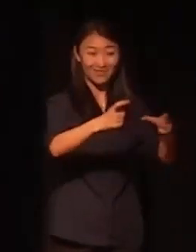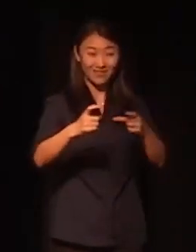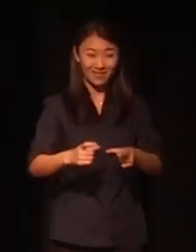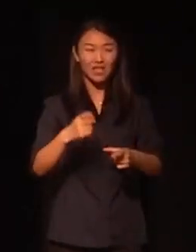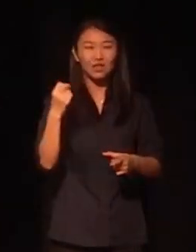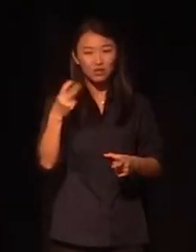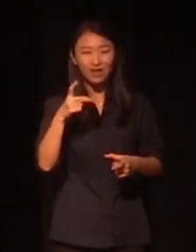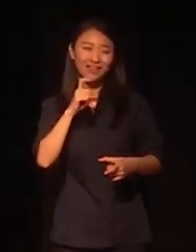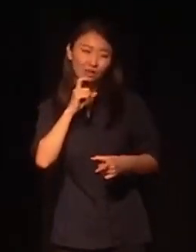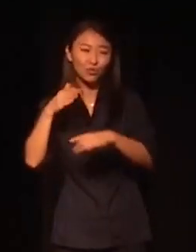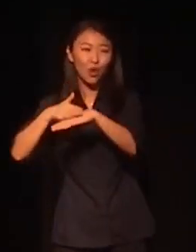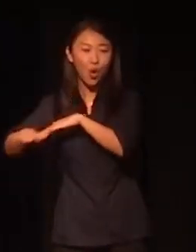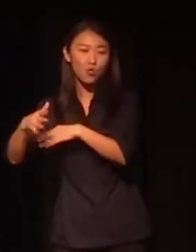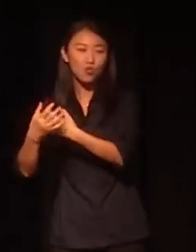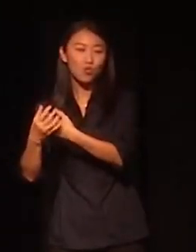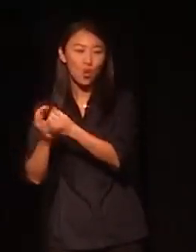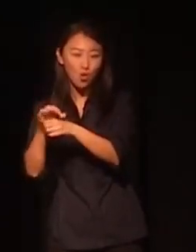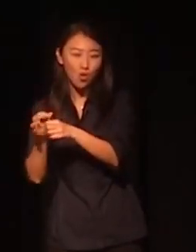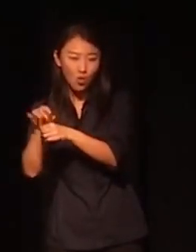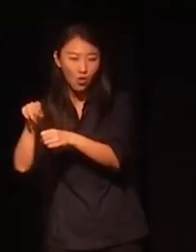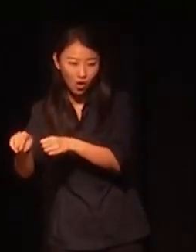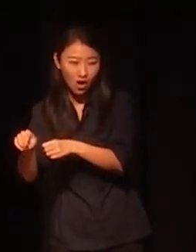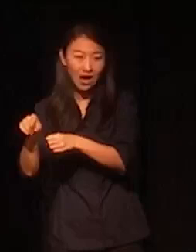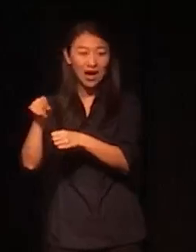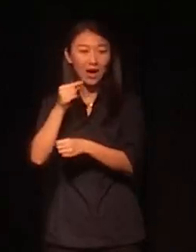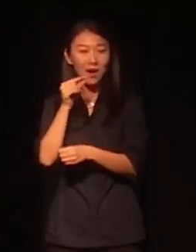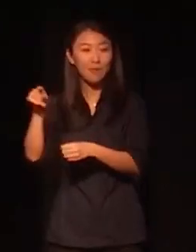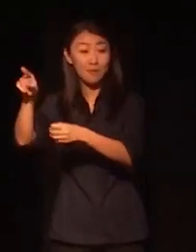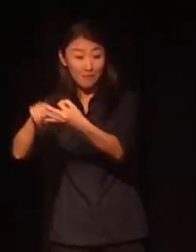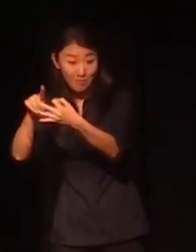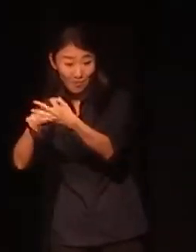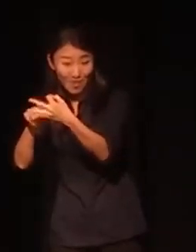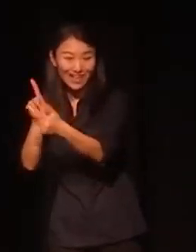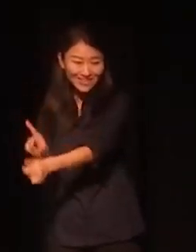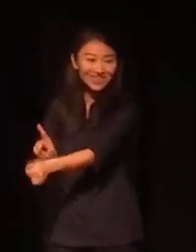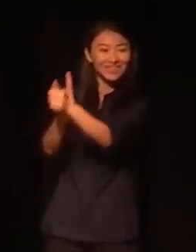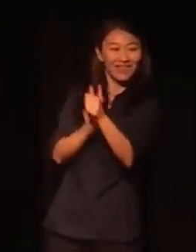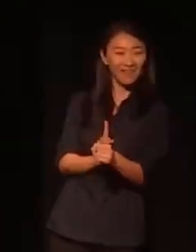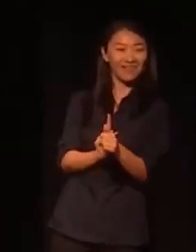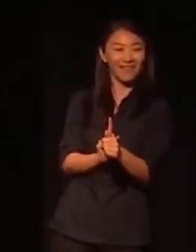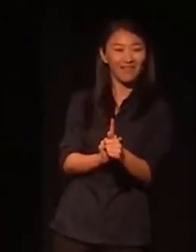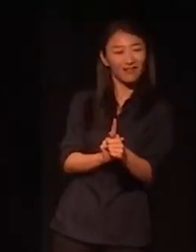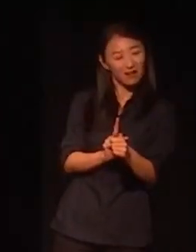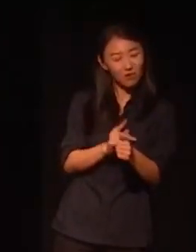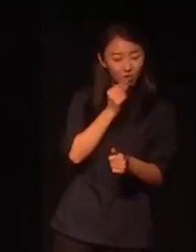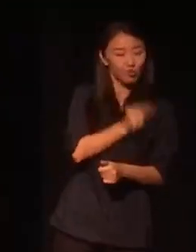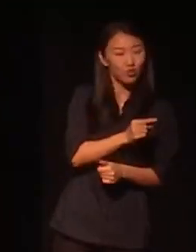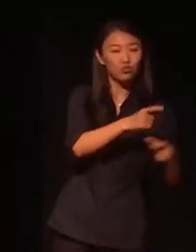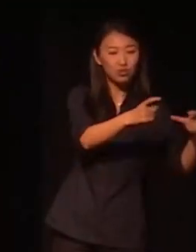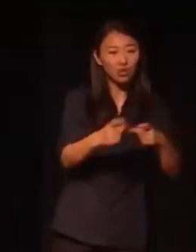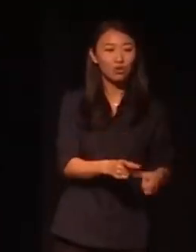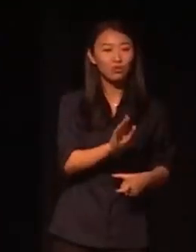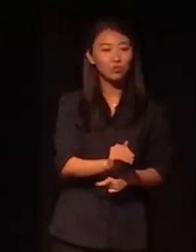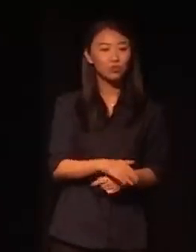foreign country, we use foreign country names to designate some